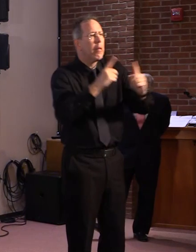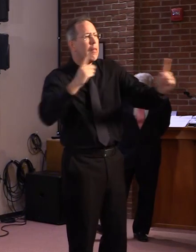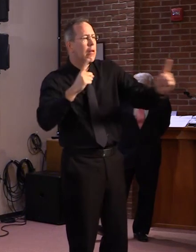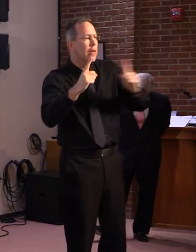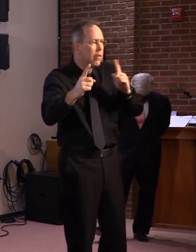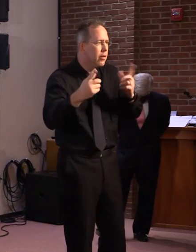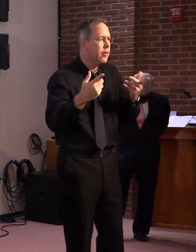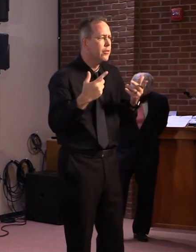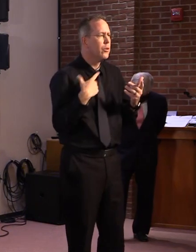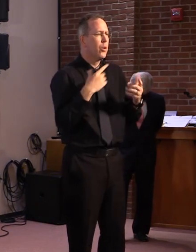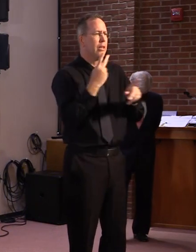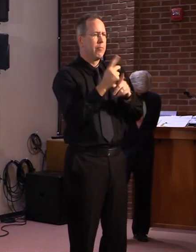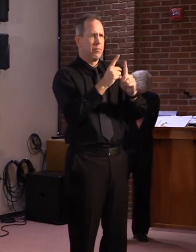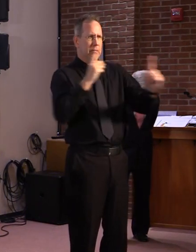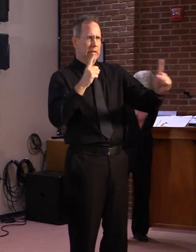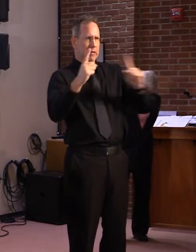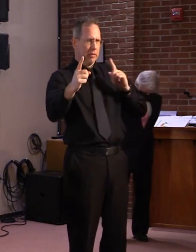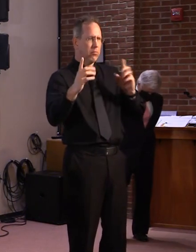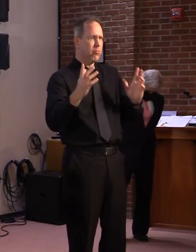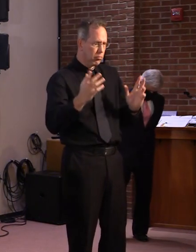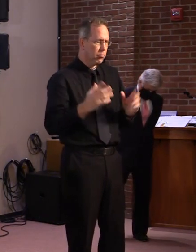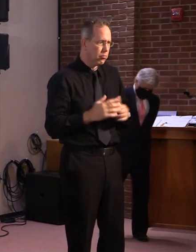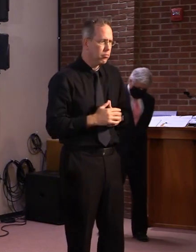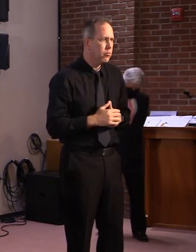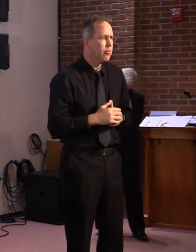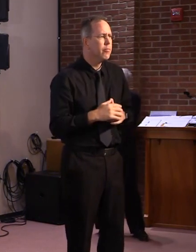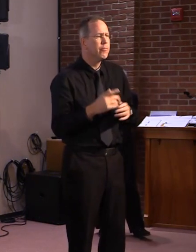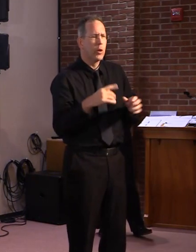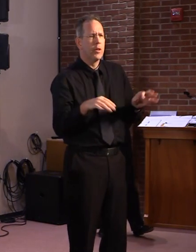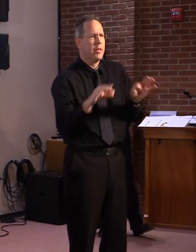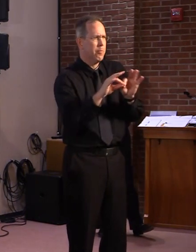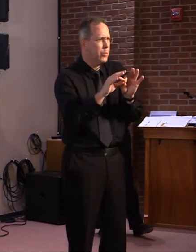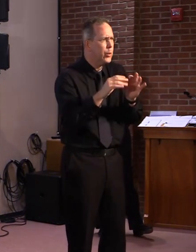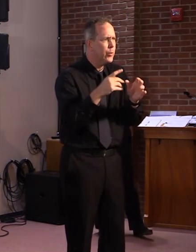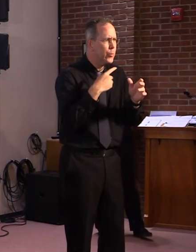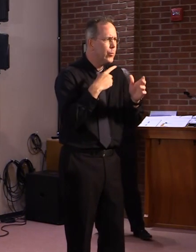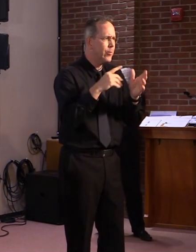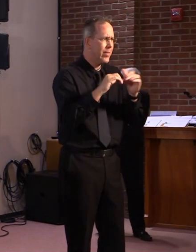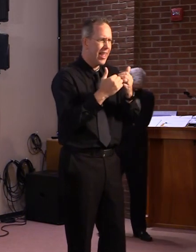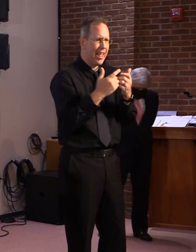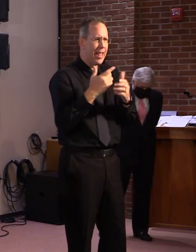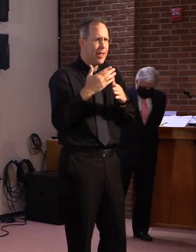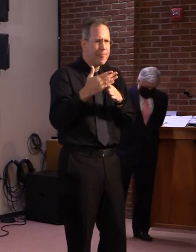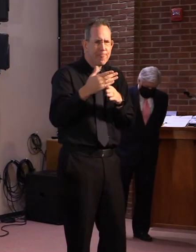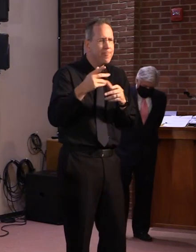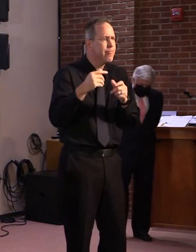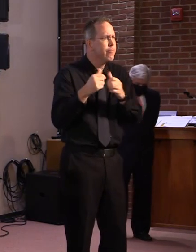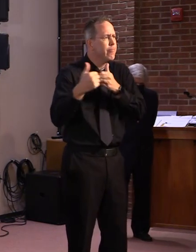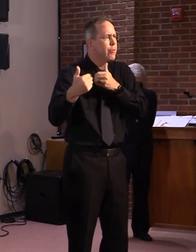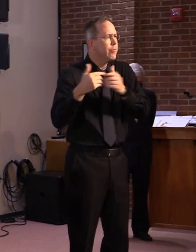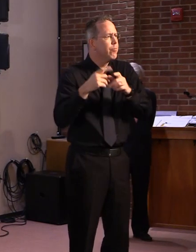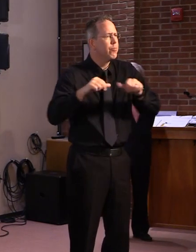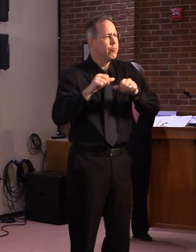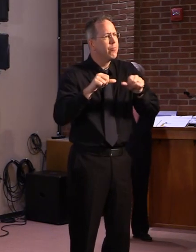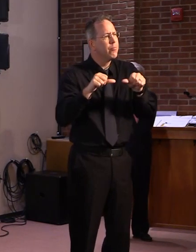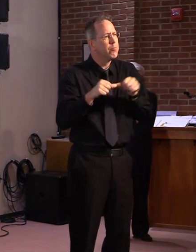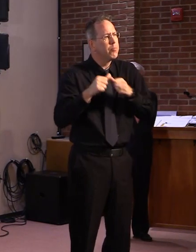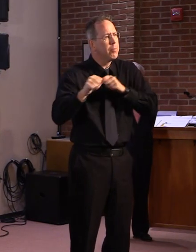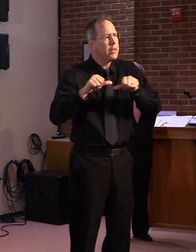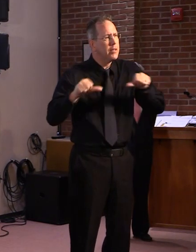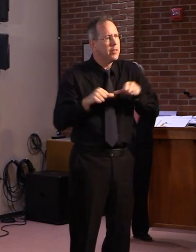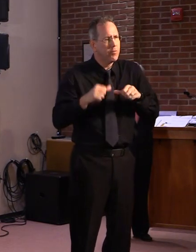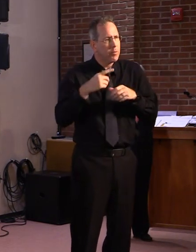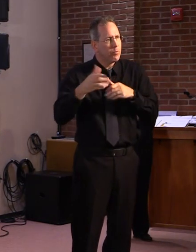distancing and cleaning equipment is so necessary in between intervals and between people.